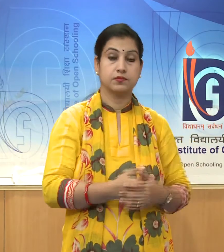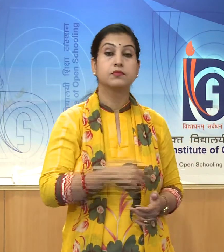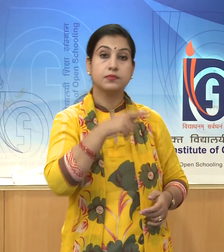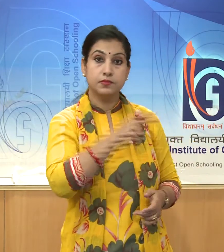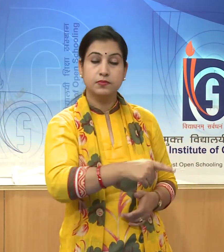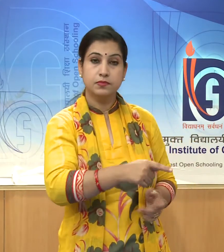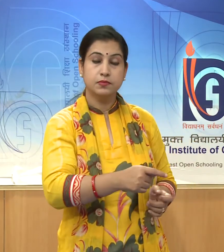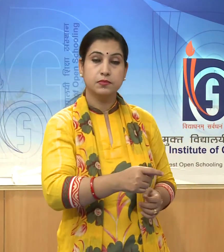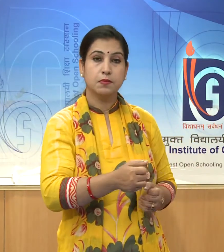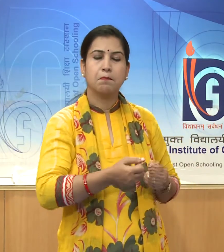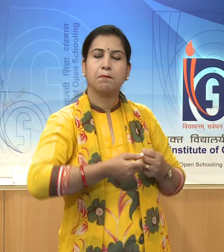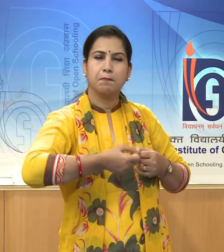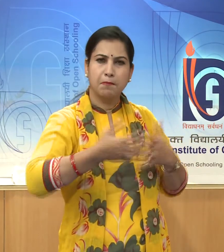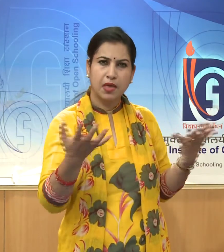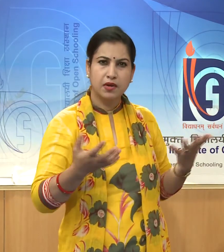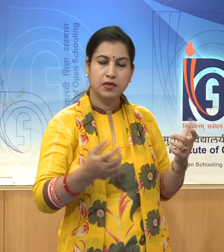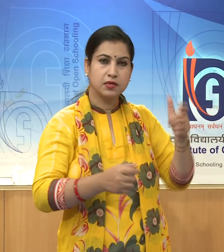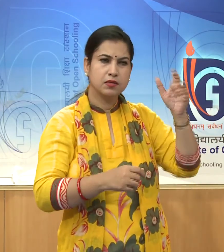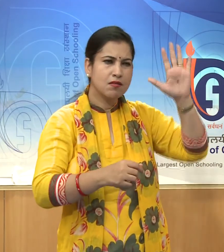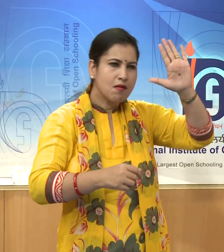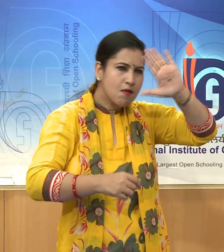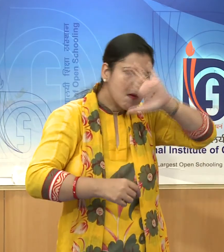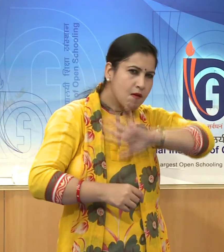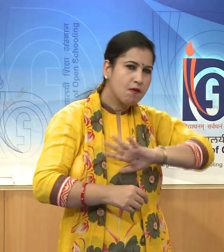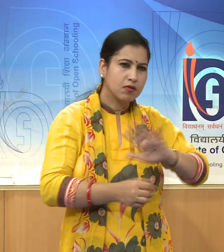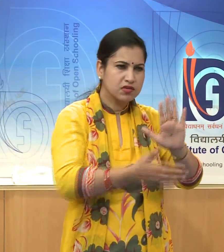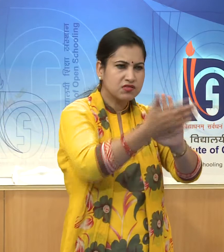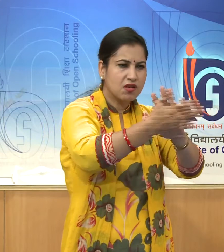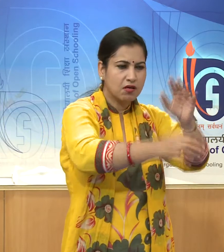there is a massive dark structure